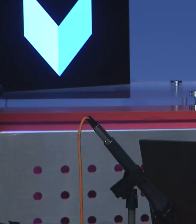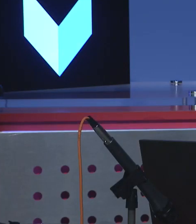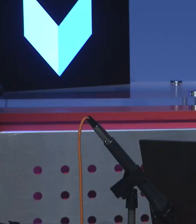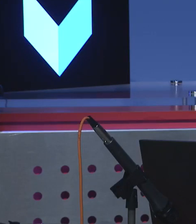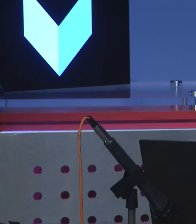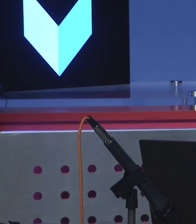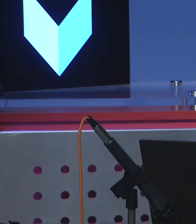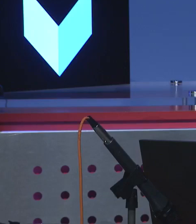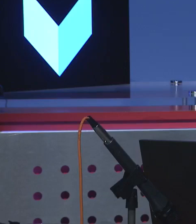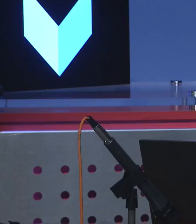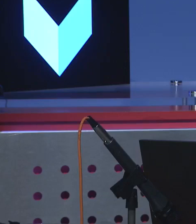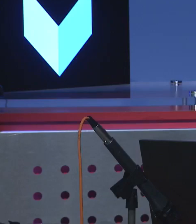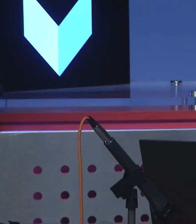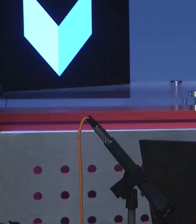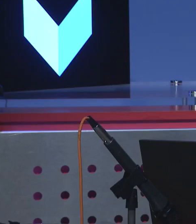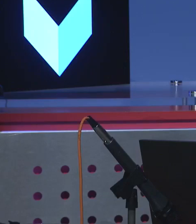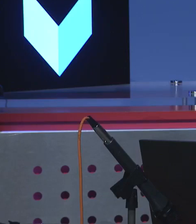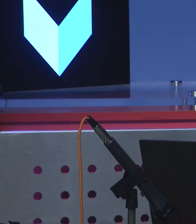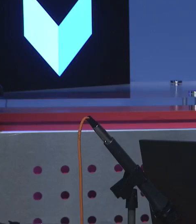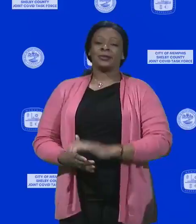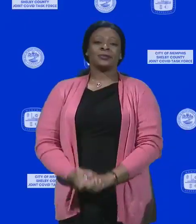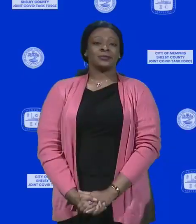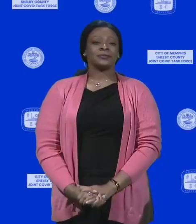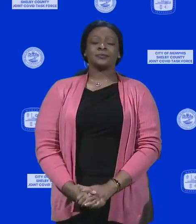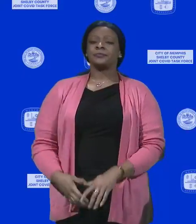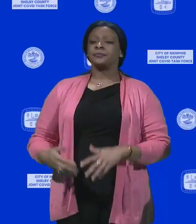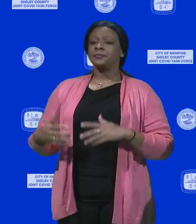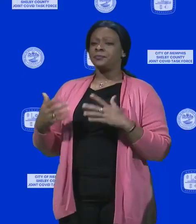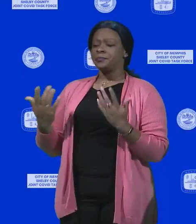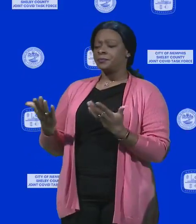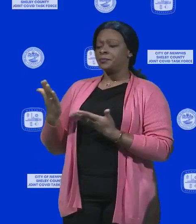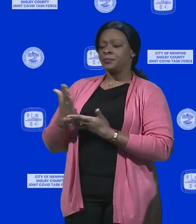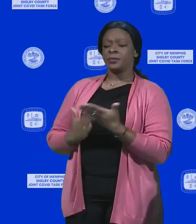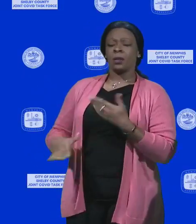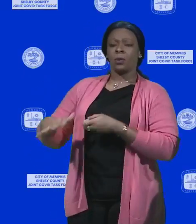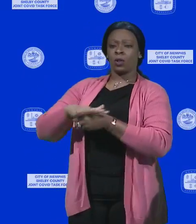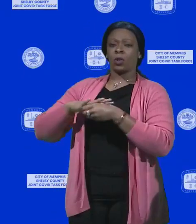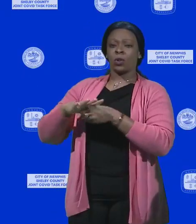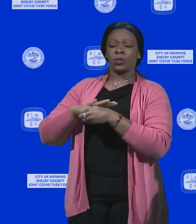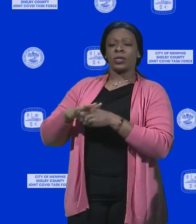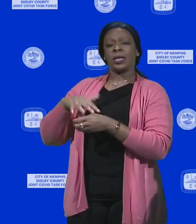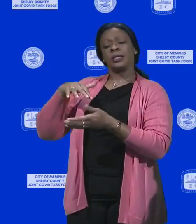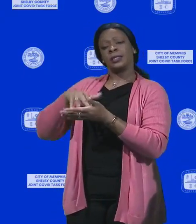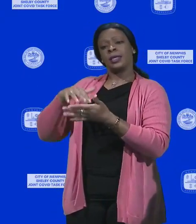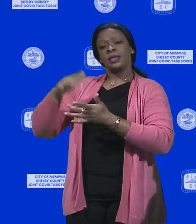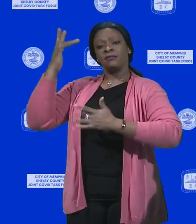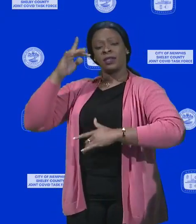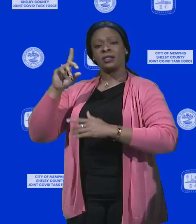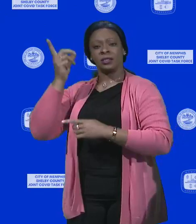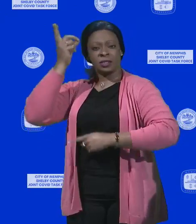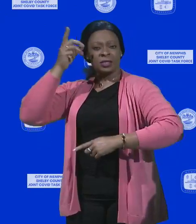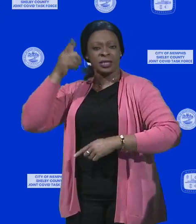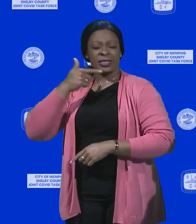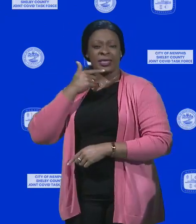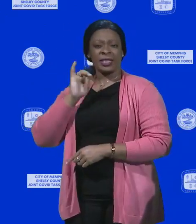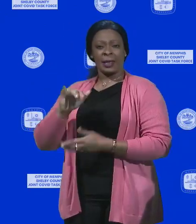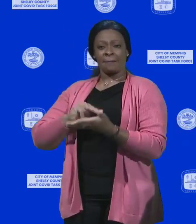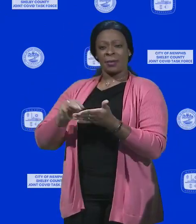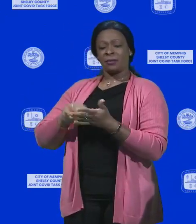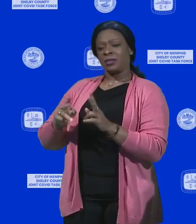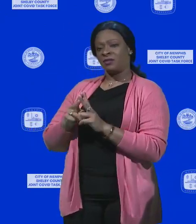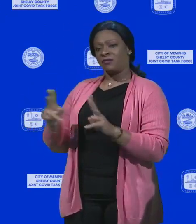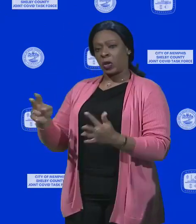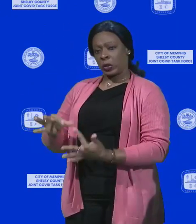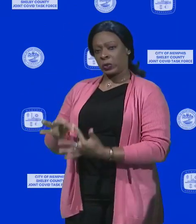Hello, everyone. Can you hear me? Yes. So some, local epidemiologists say that Memphis is in a